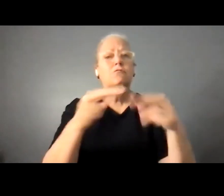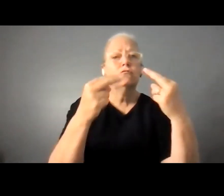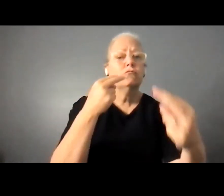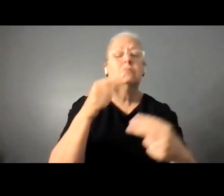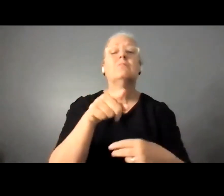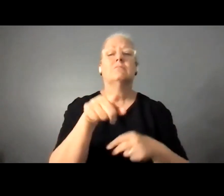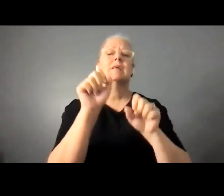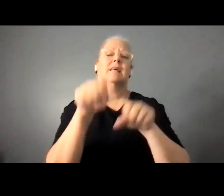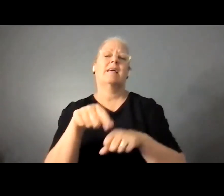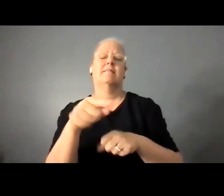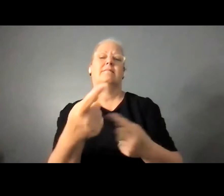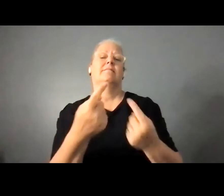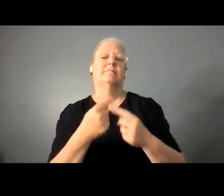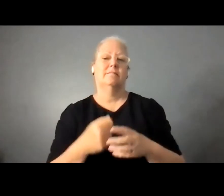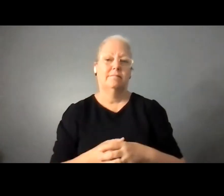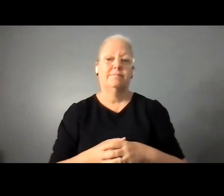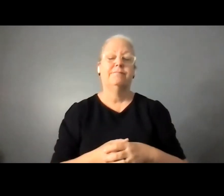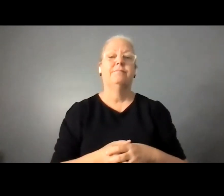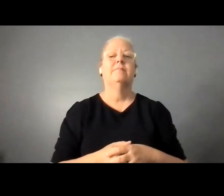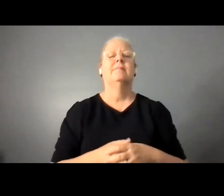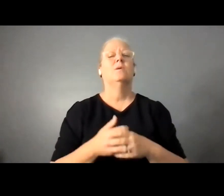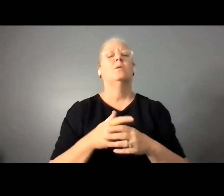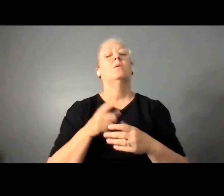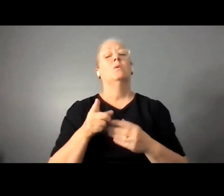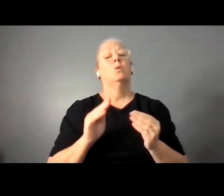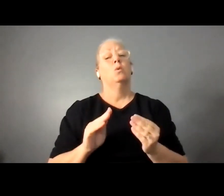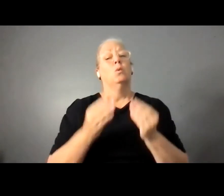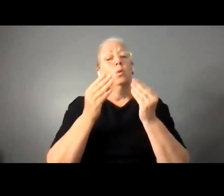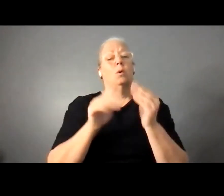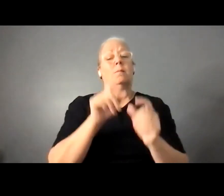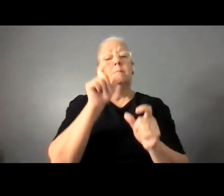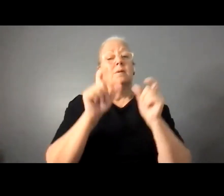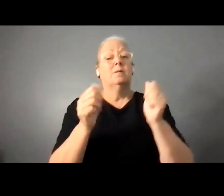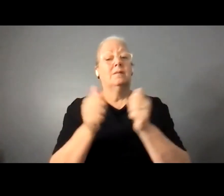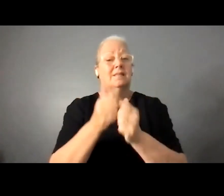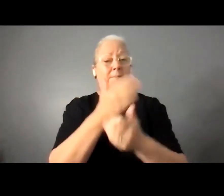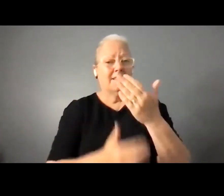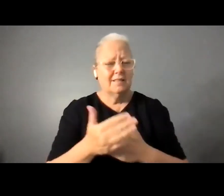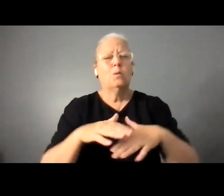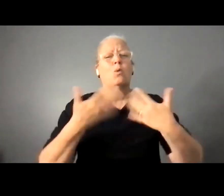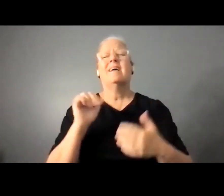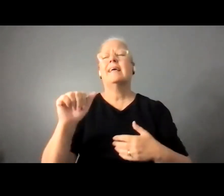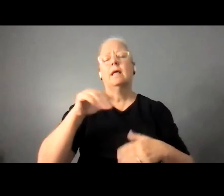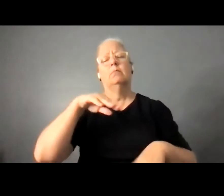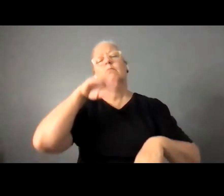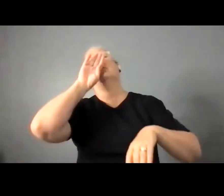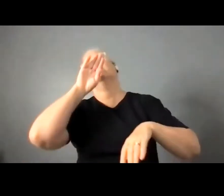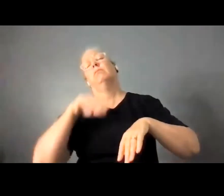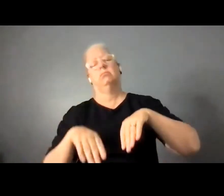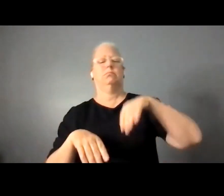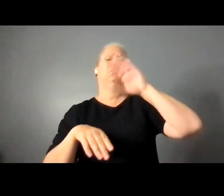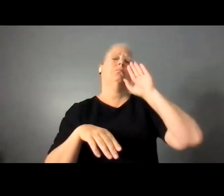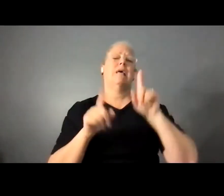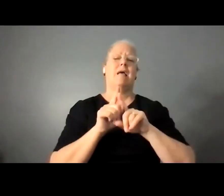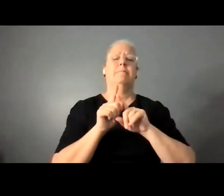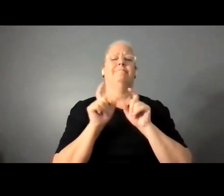with disability, young disabled people face when in order to participate, and how can we